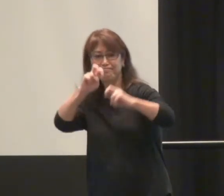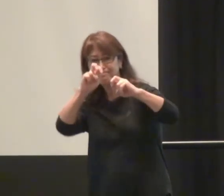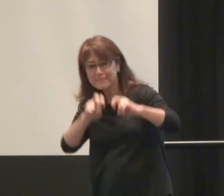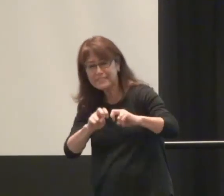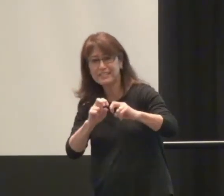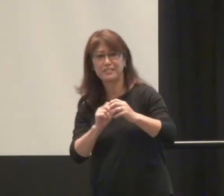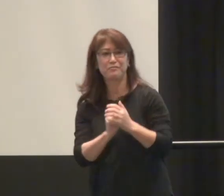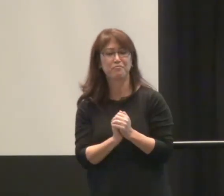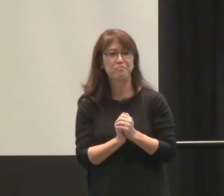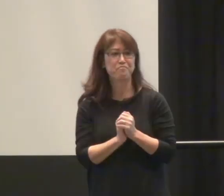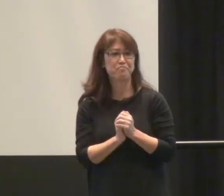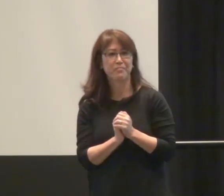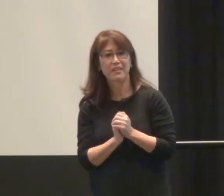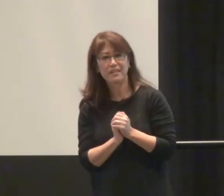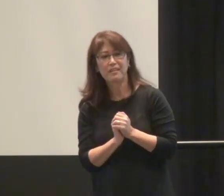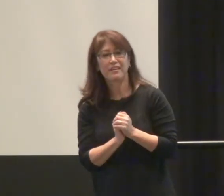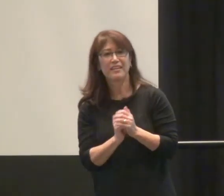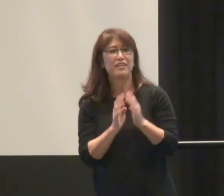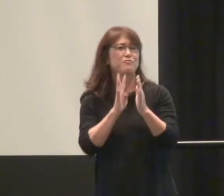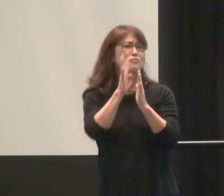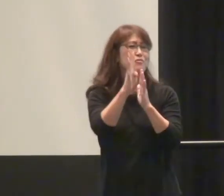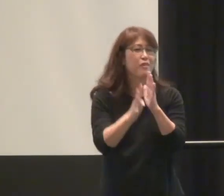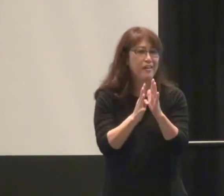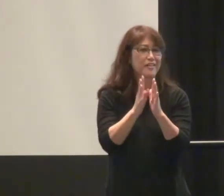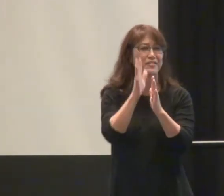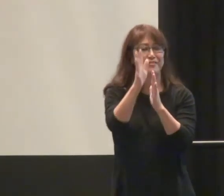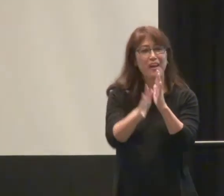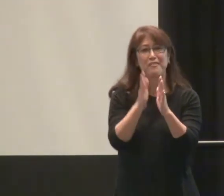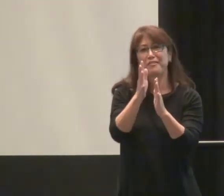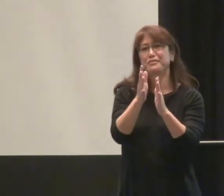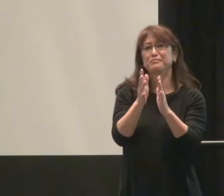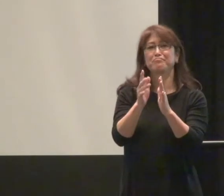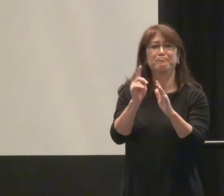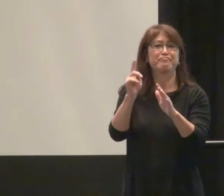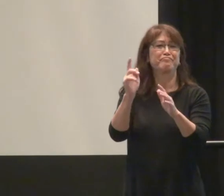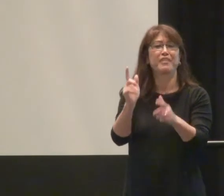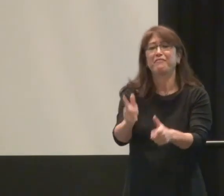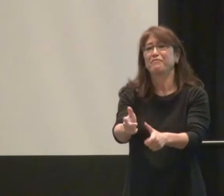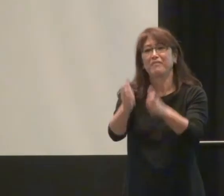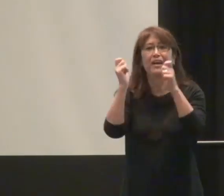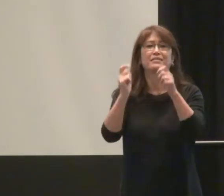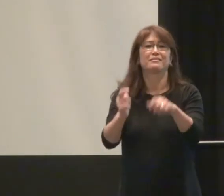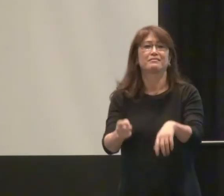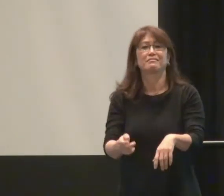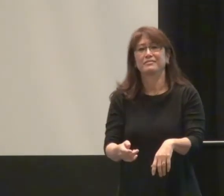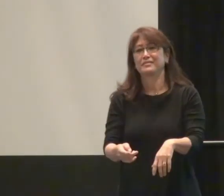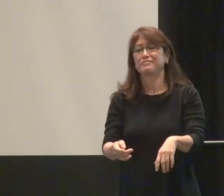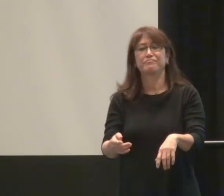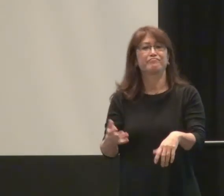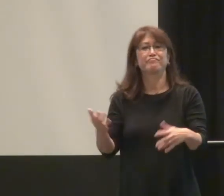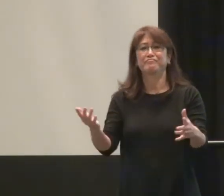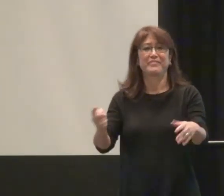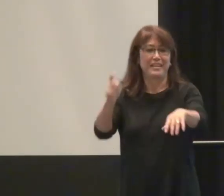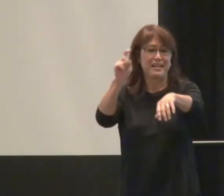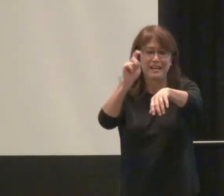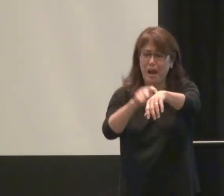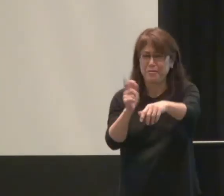We would meet at different restaurants to do our work, and we'd stay there for hours, sometimes 4 or 5 hours. The time went